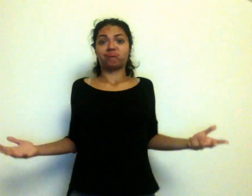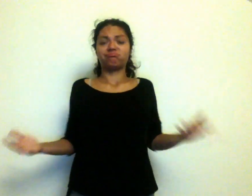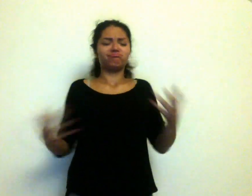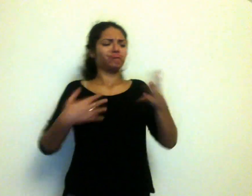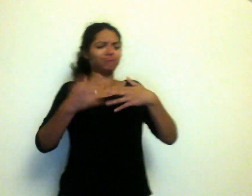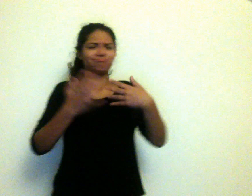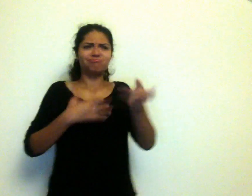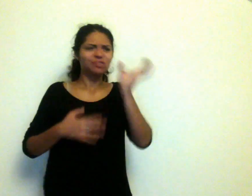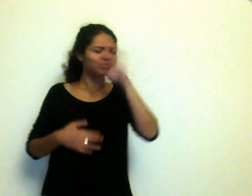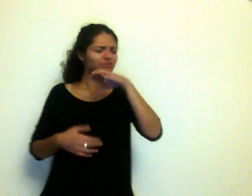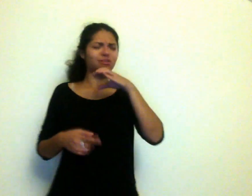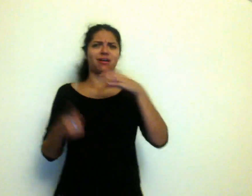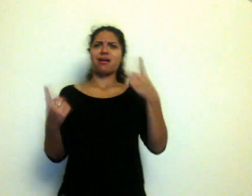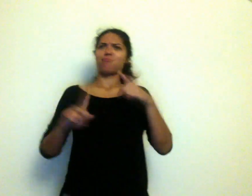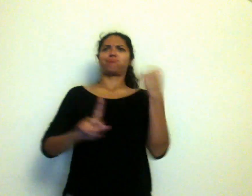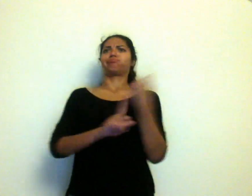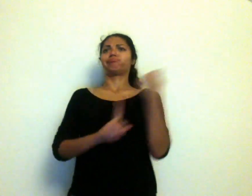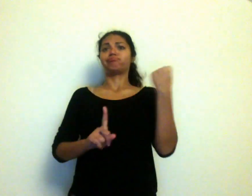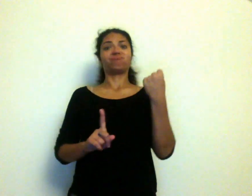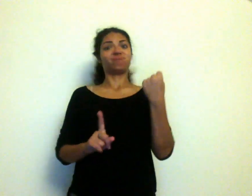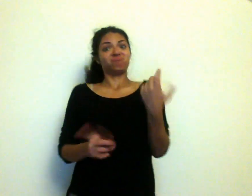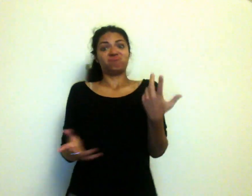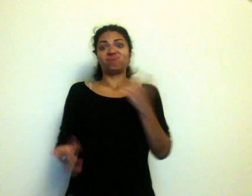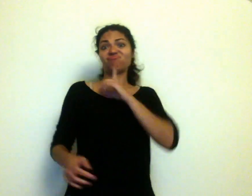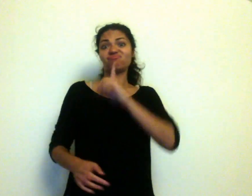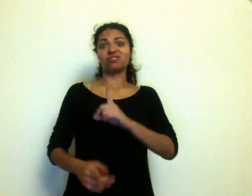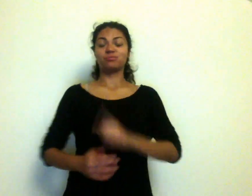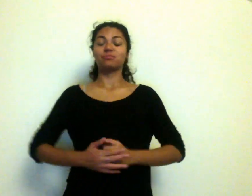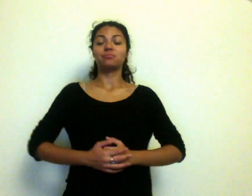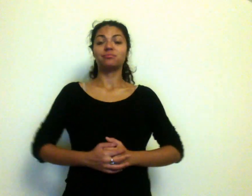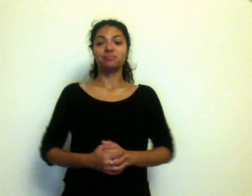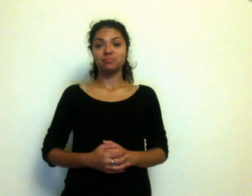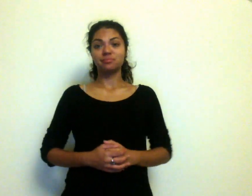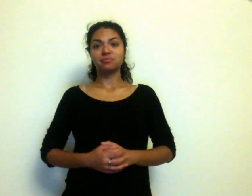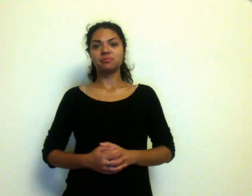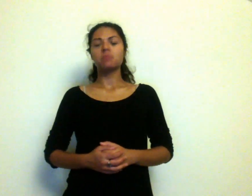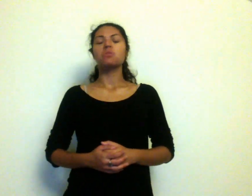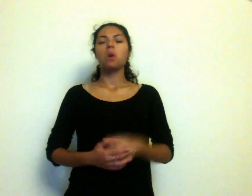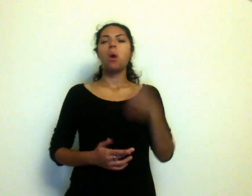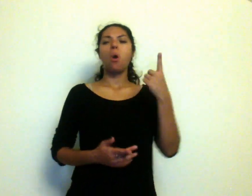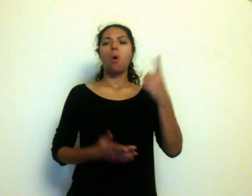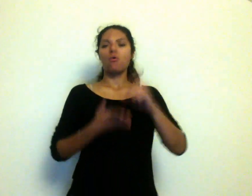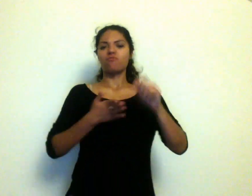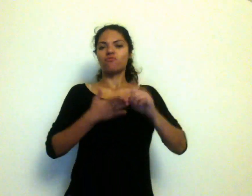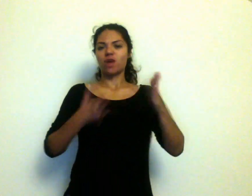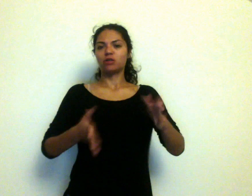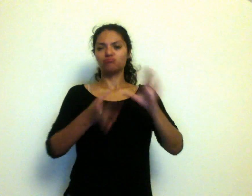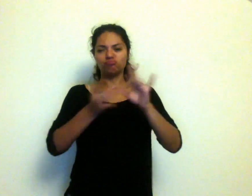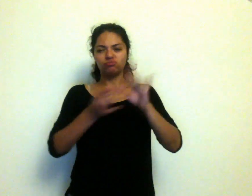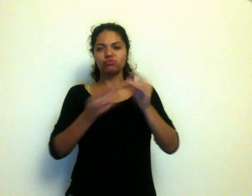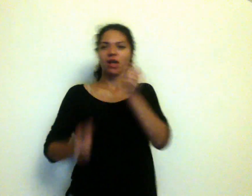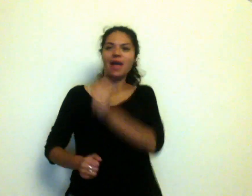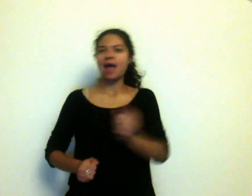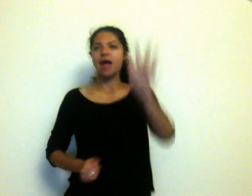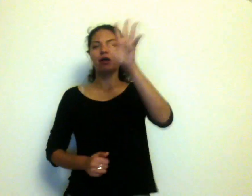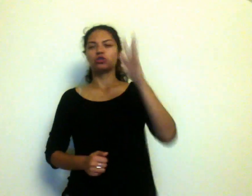the Westerner? Listen here. This is a writer on Asian religions. The new Hinduism encourages a search within